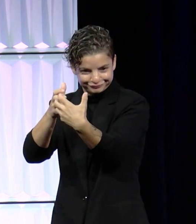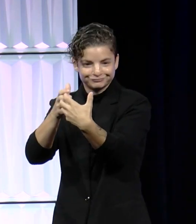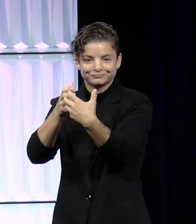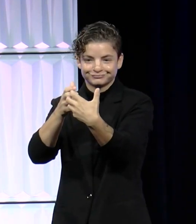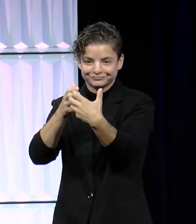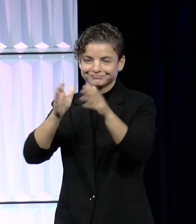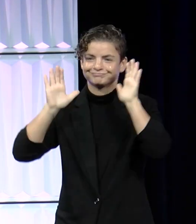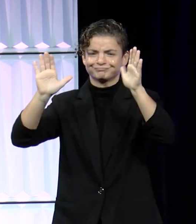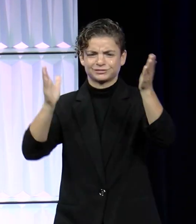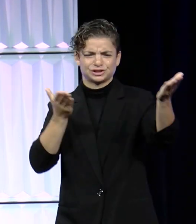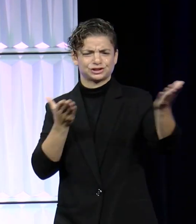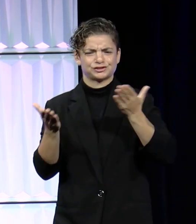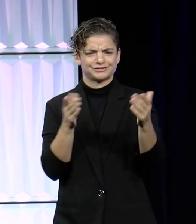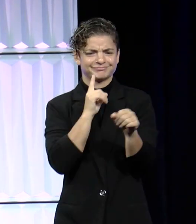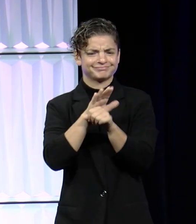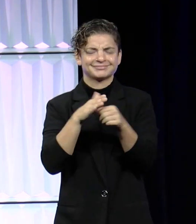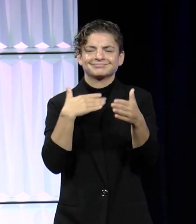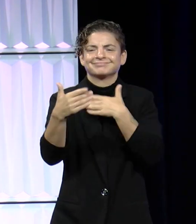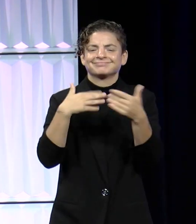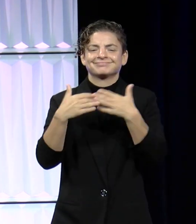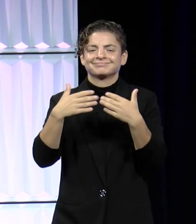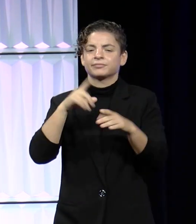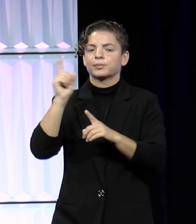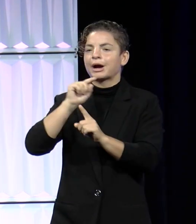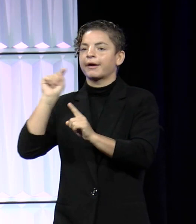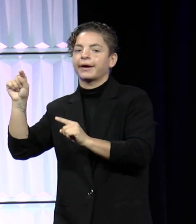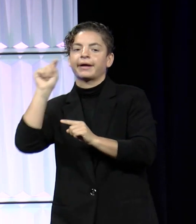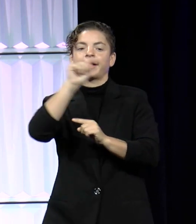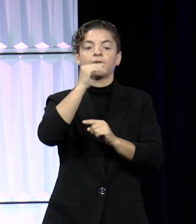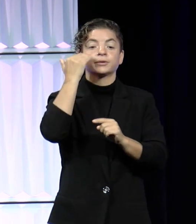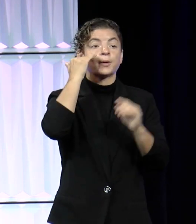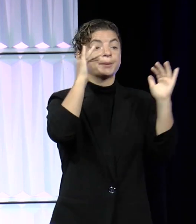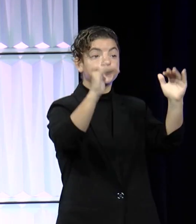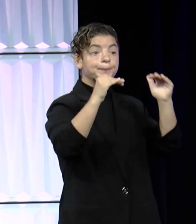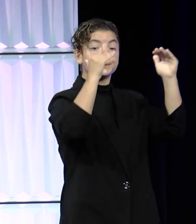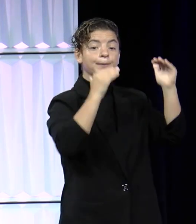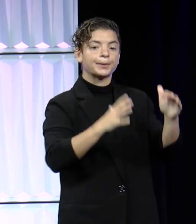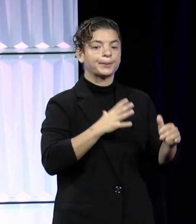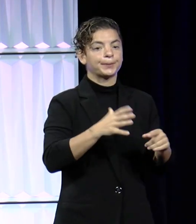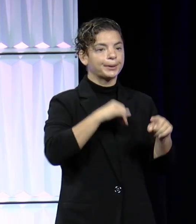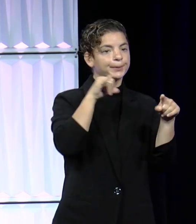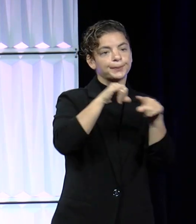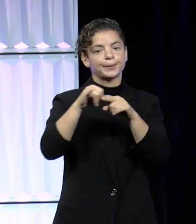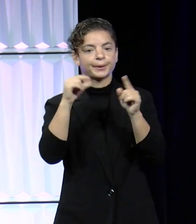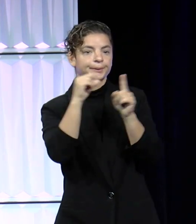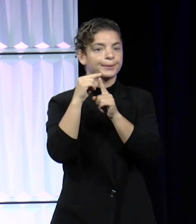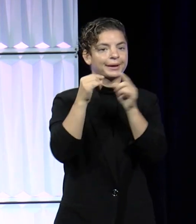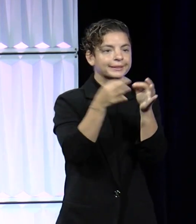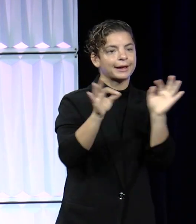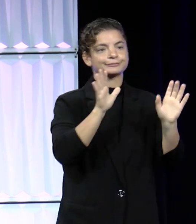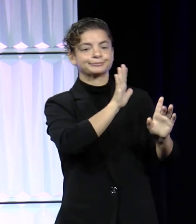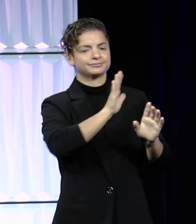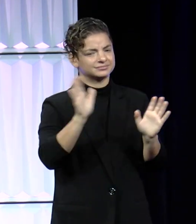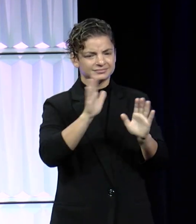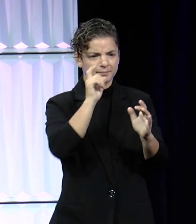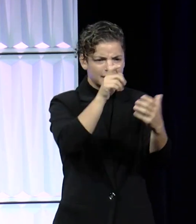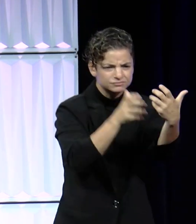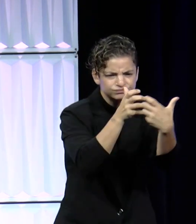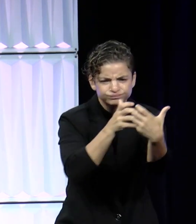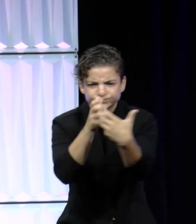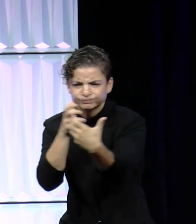This isn't a luxury, right? This is a necessity for all programs, and you taught us this, right? And that's why